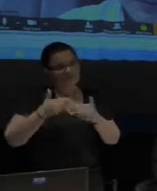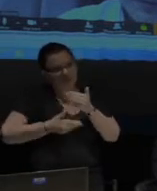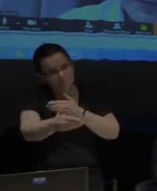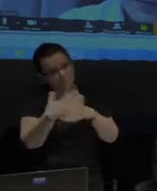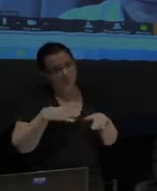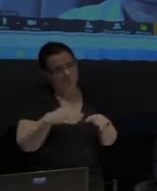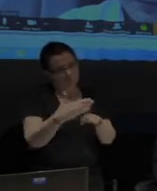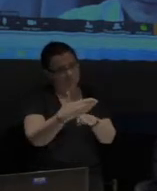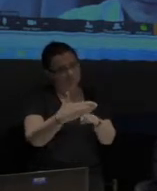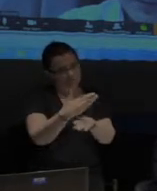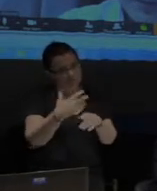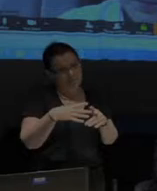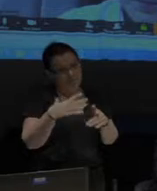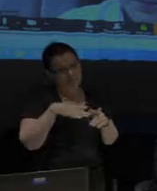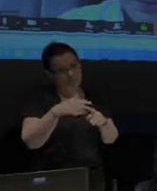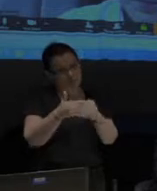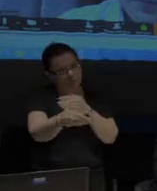Olive.